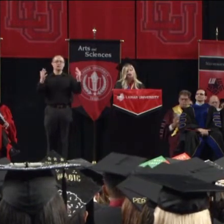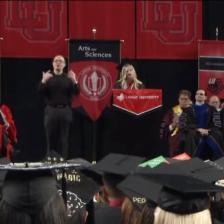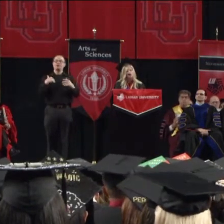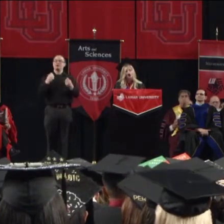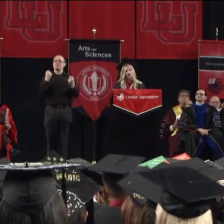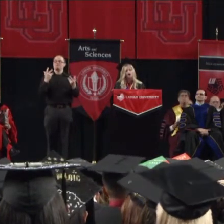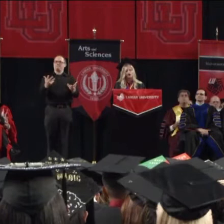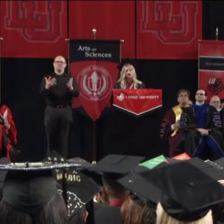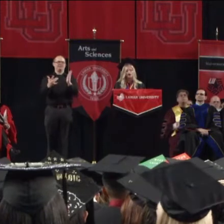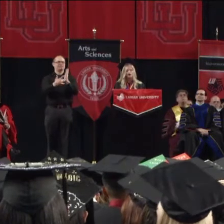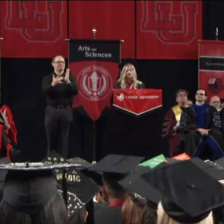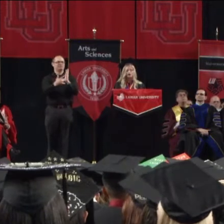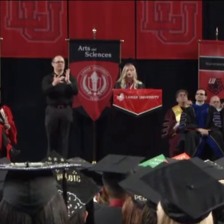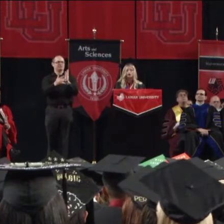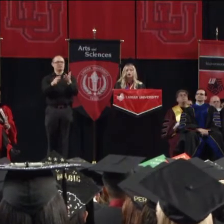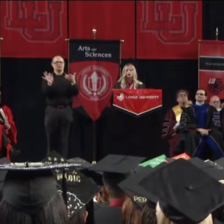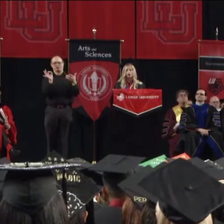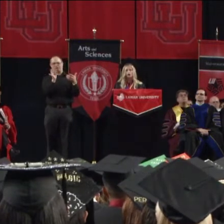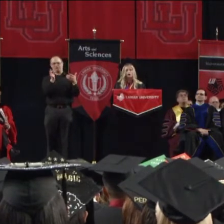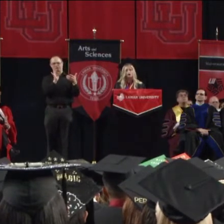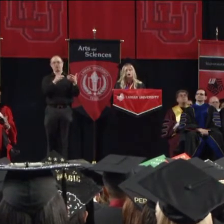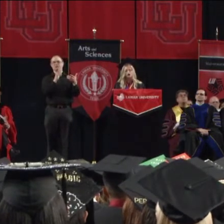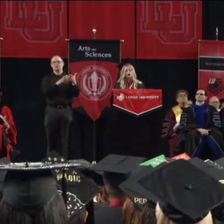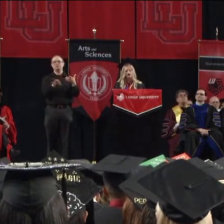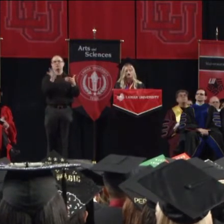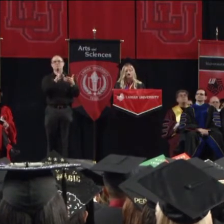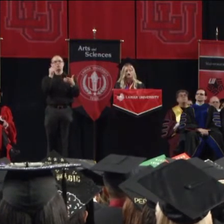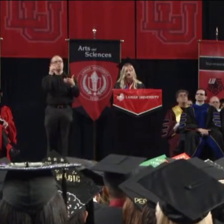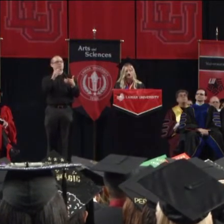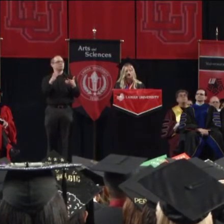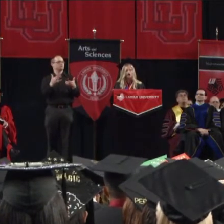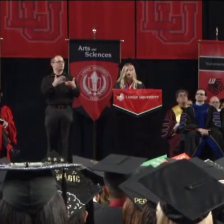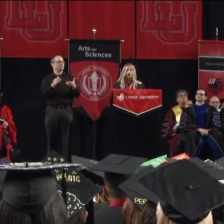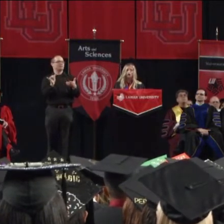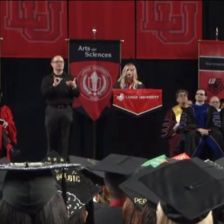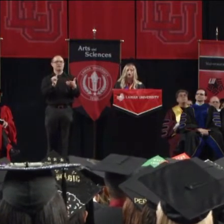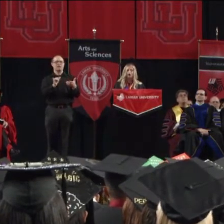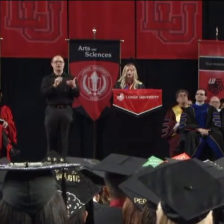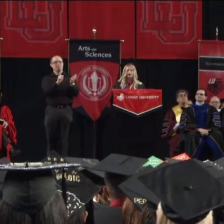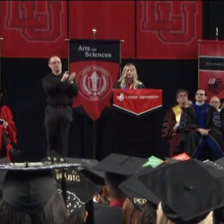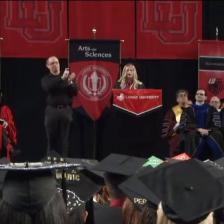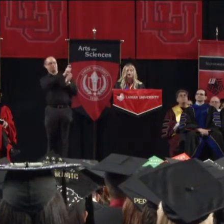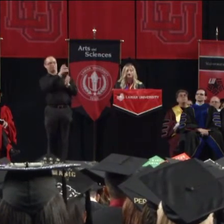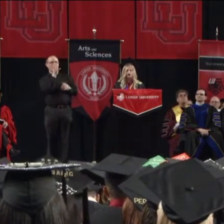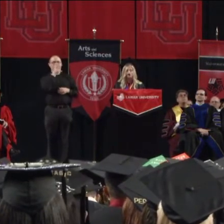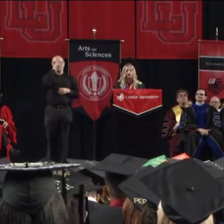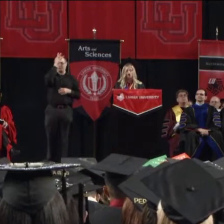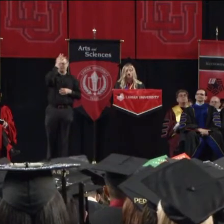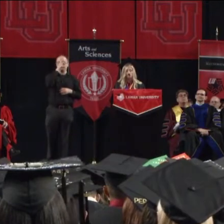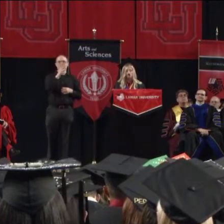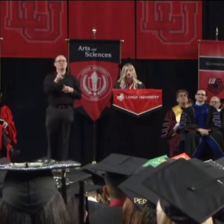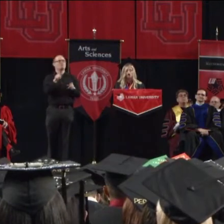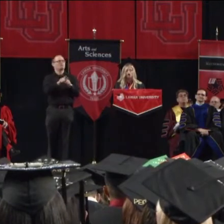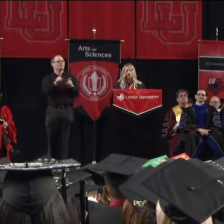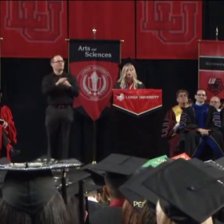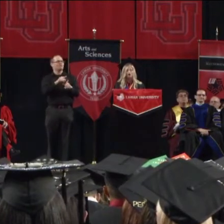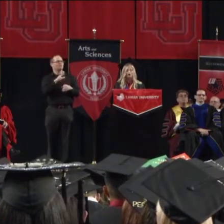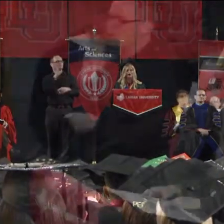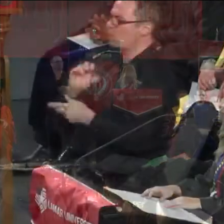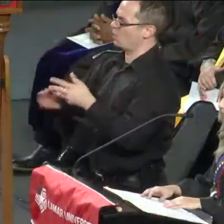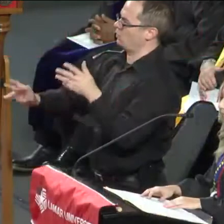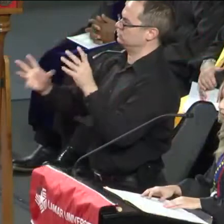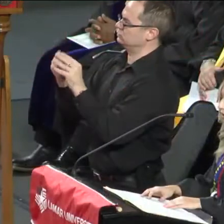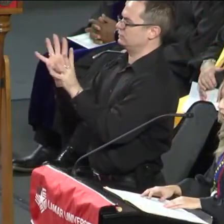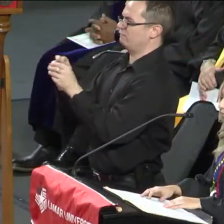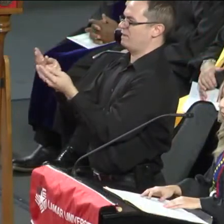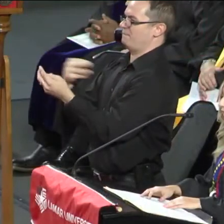so much technology, it is important to remember to do things like call your parents and listen to old stories told by